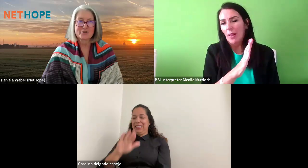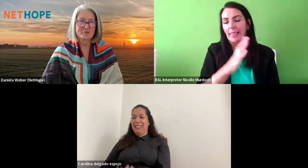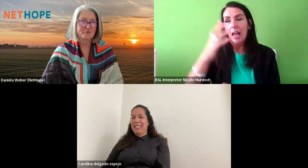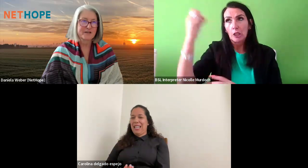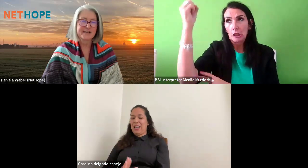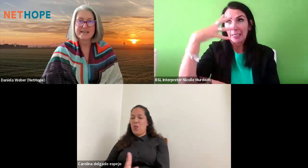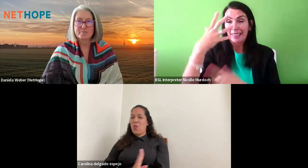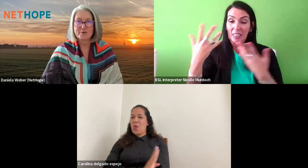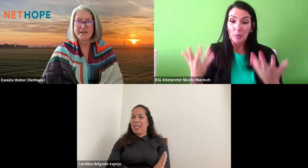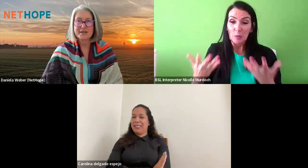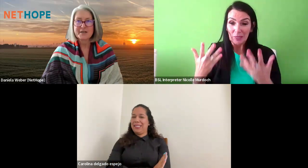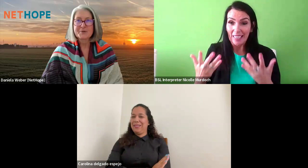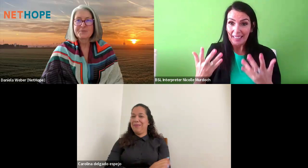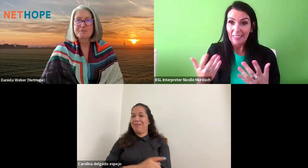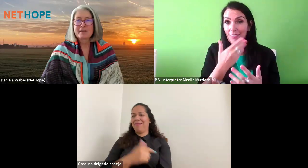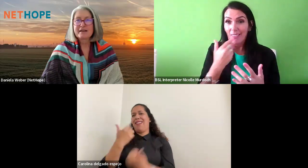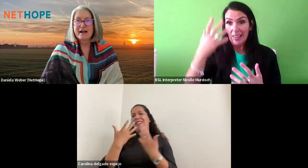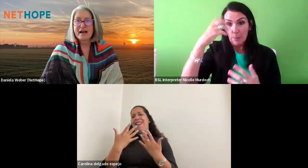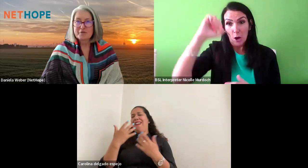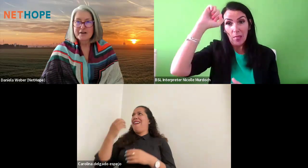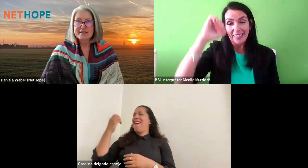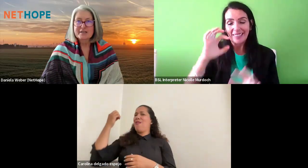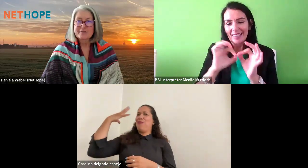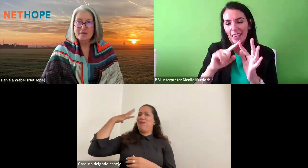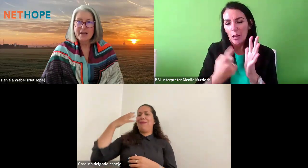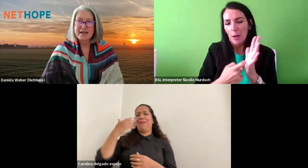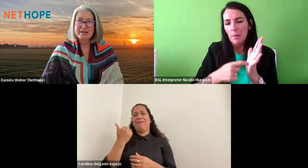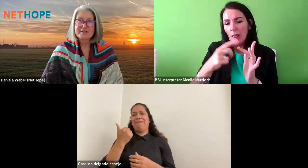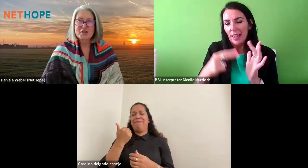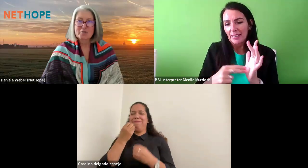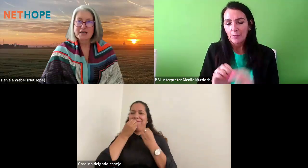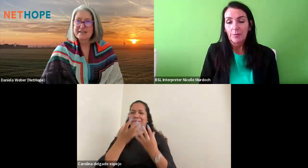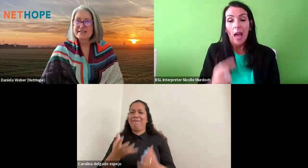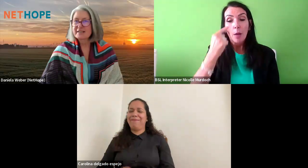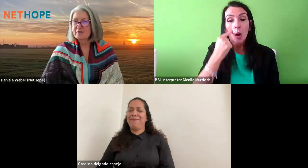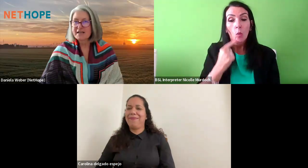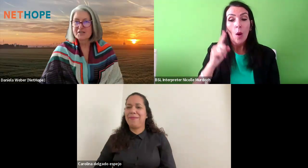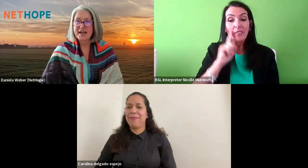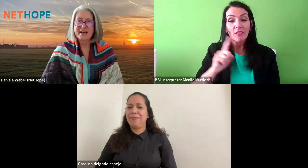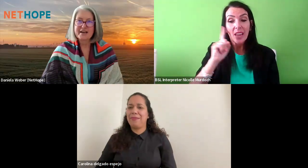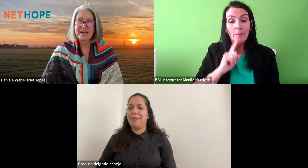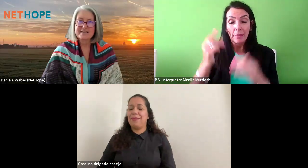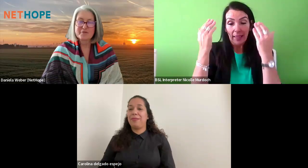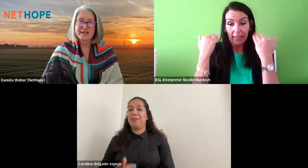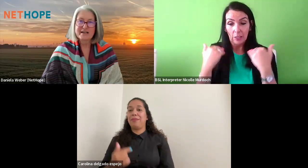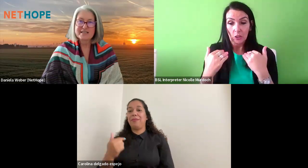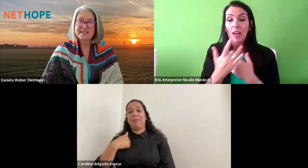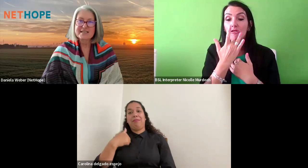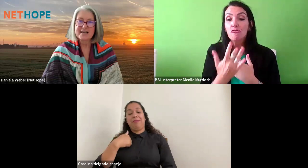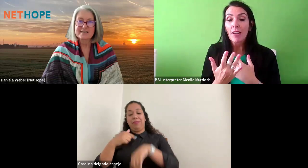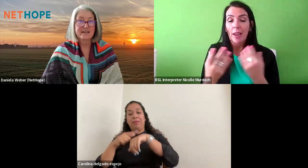sun on to Ryan in Berlin. I'm a white female with shoulder length grayish hair, and I'm